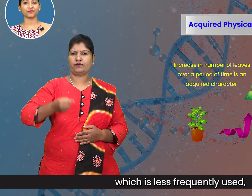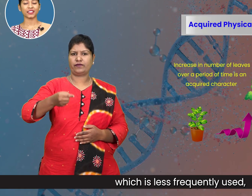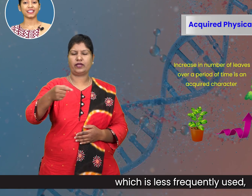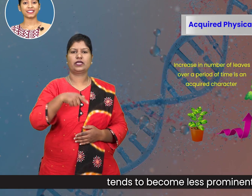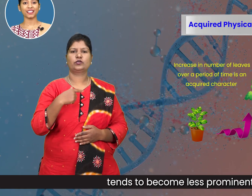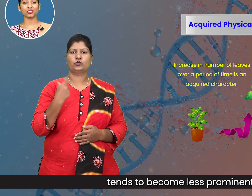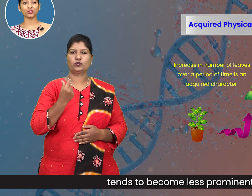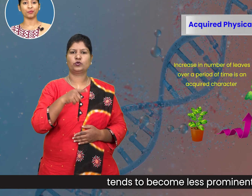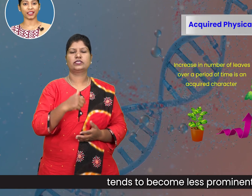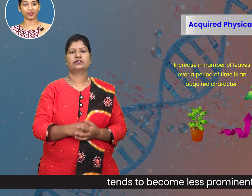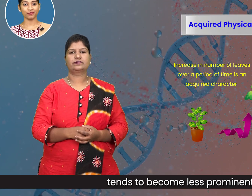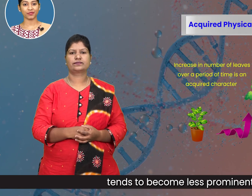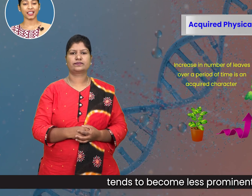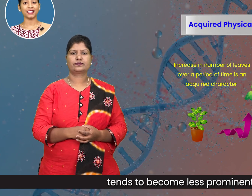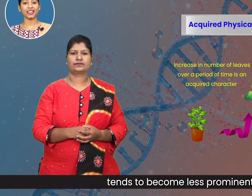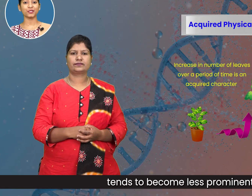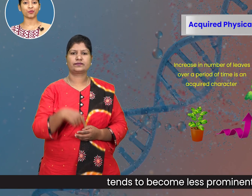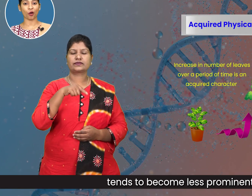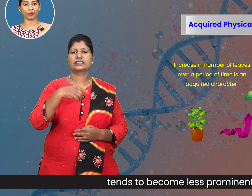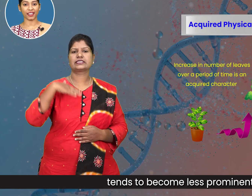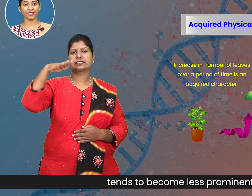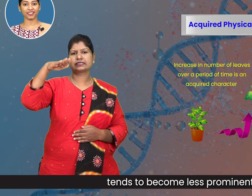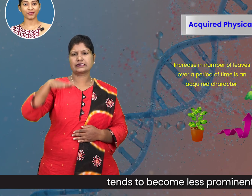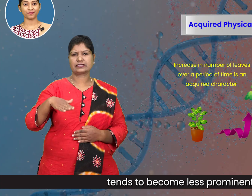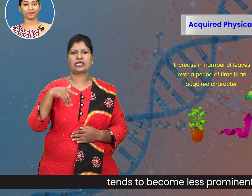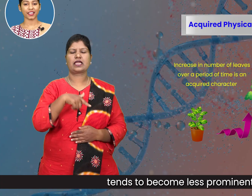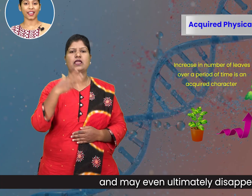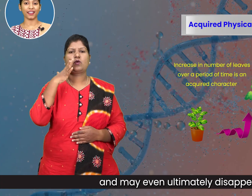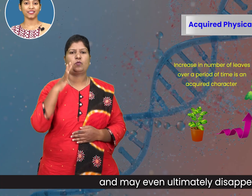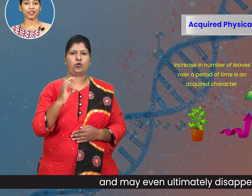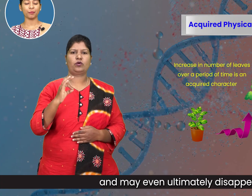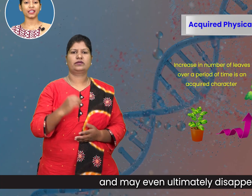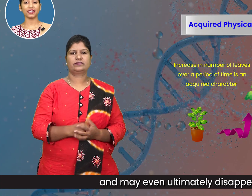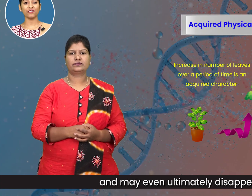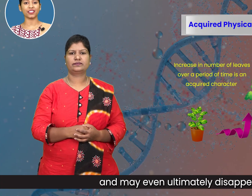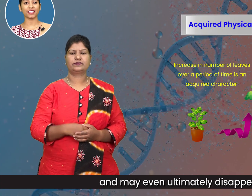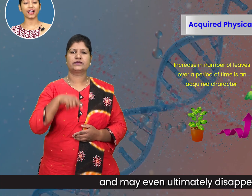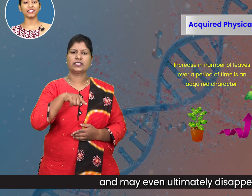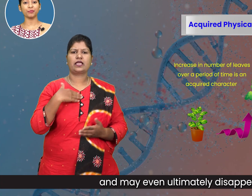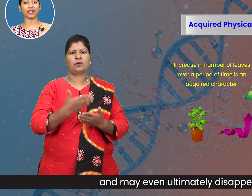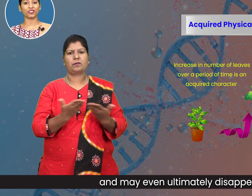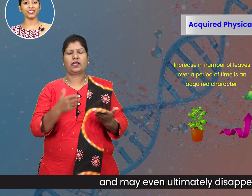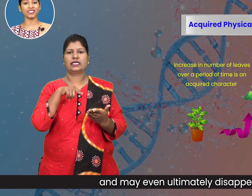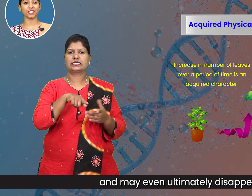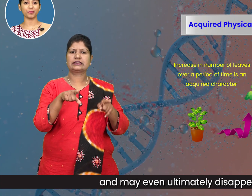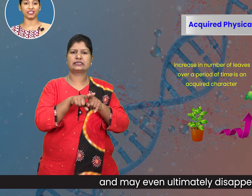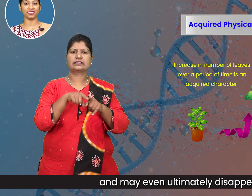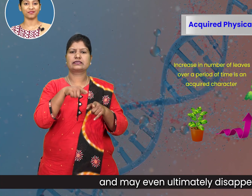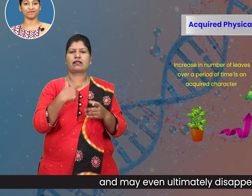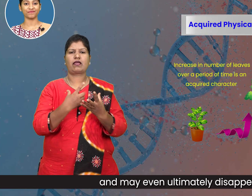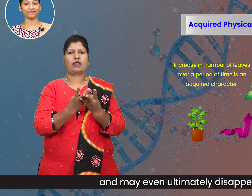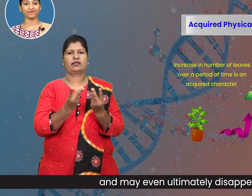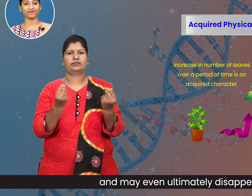used tends to become less prominent and may even ultimately